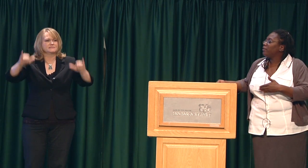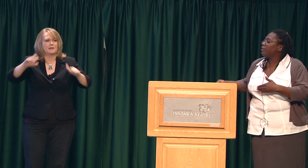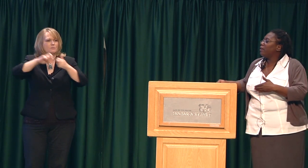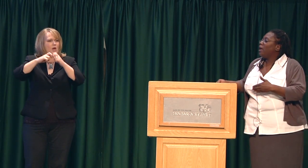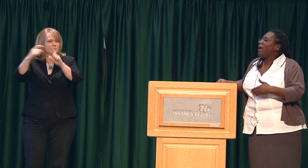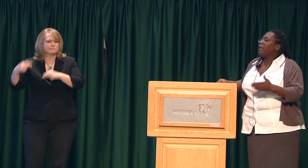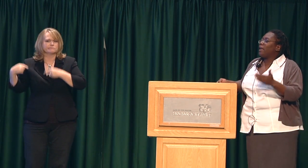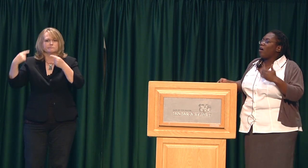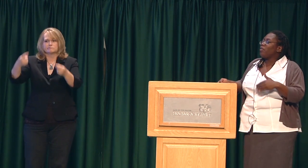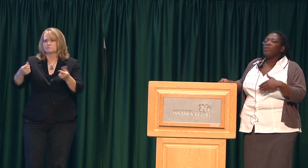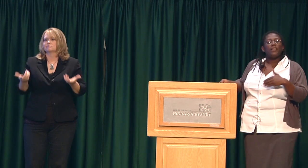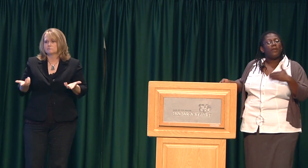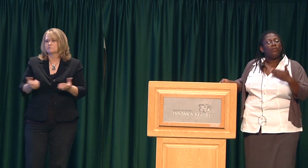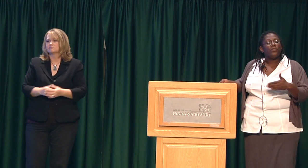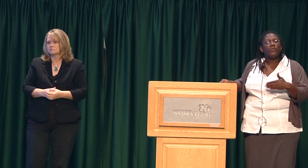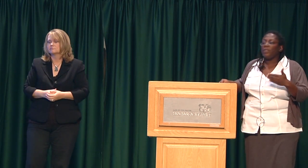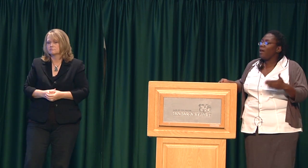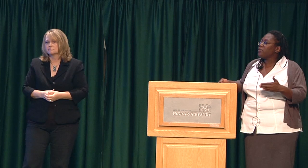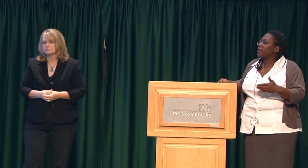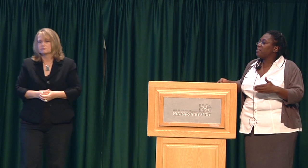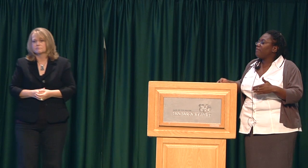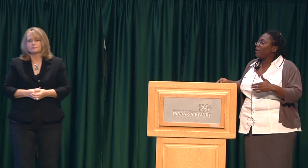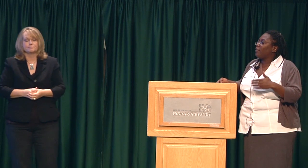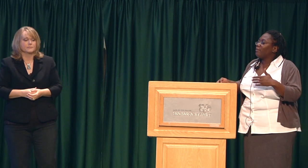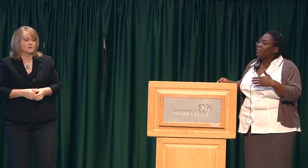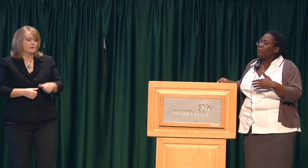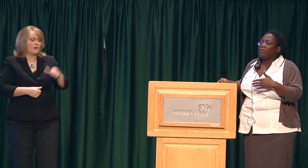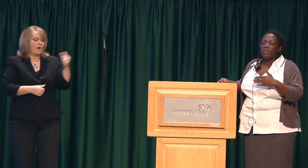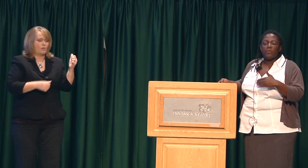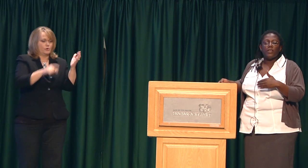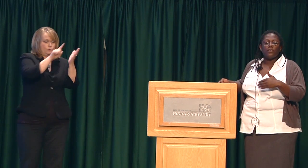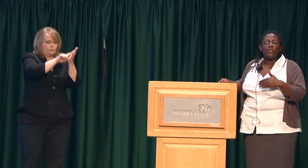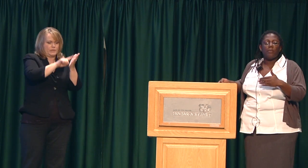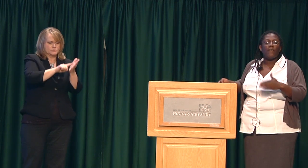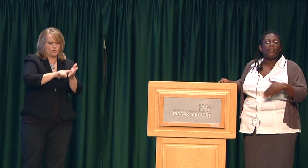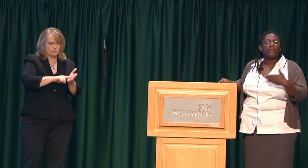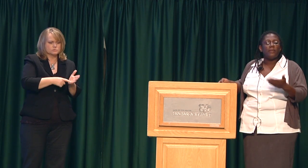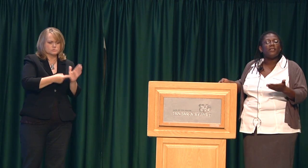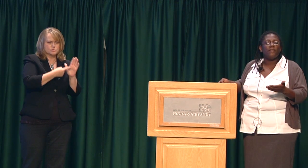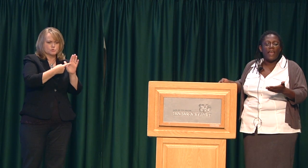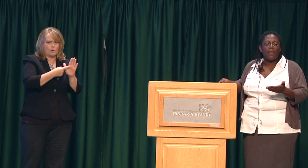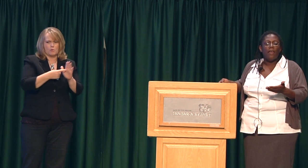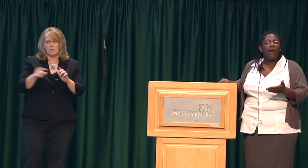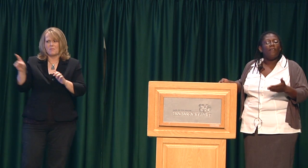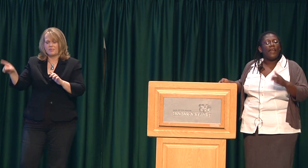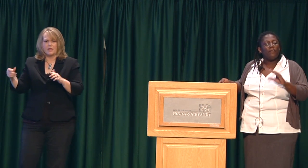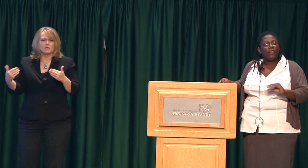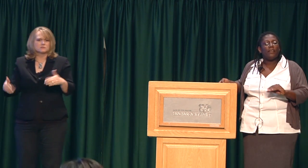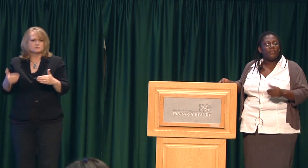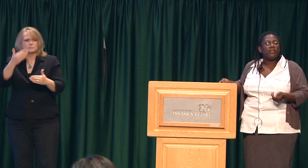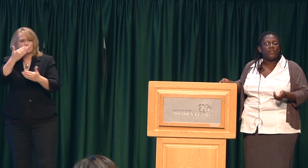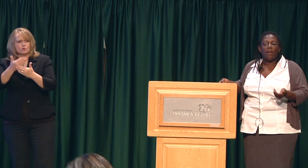later. And again, although it has been alluded to in the other studies, I feel like this particular study provided substantive data of